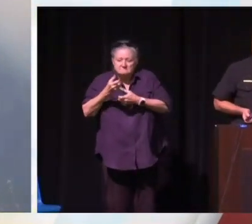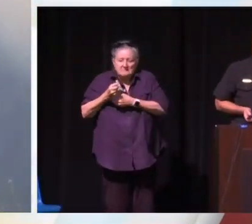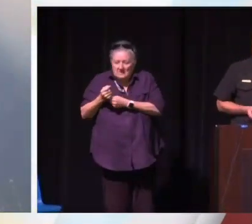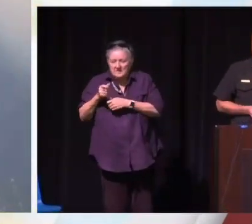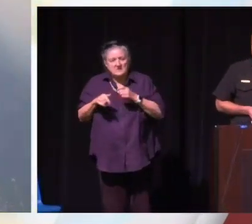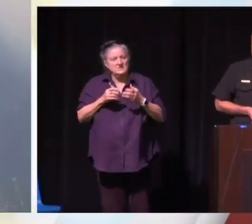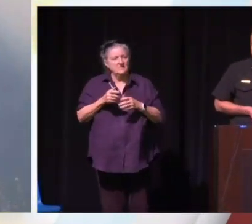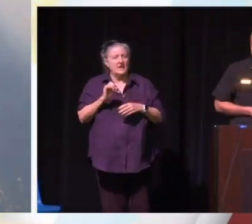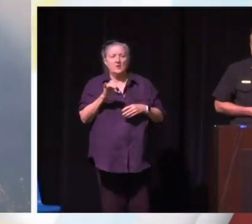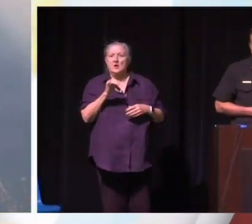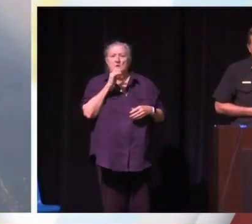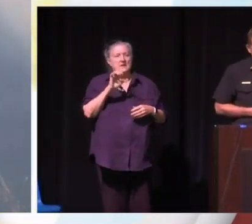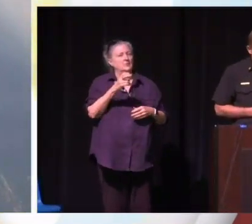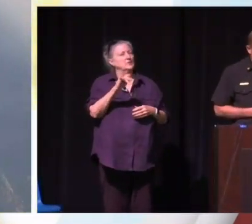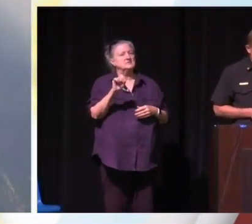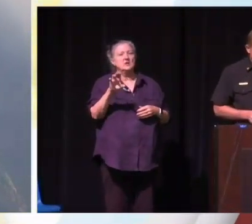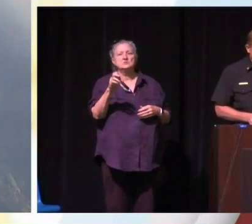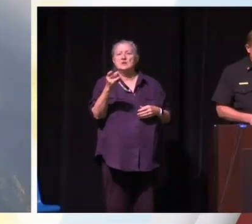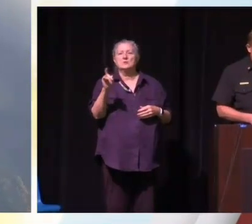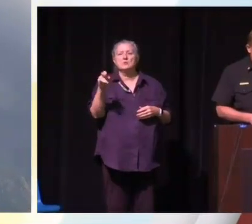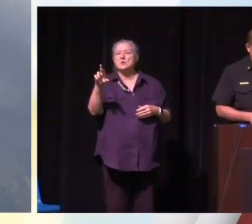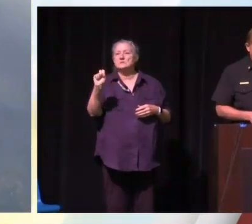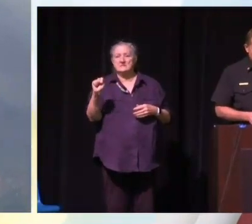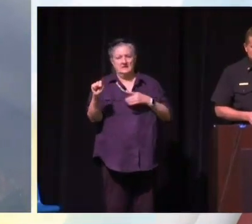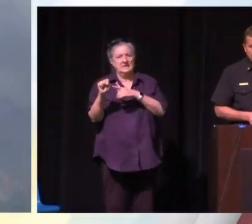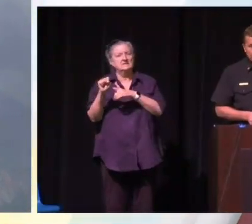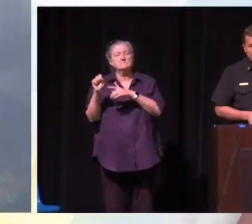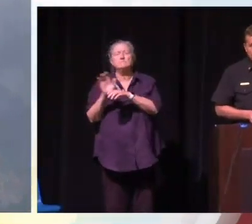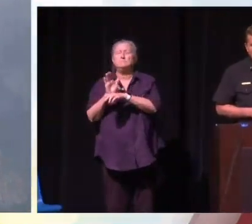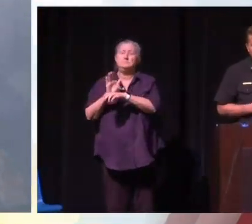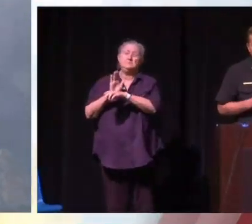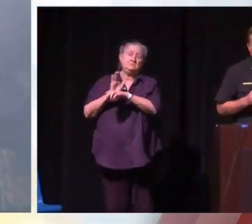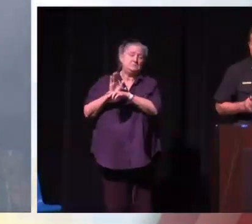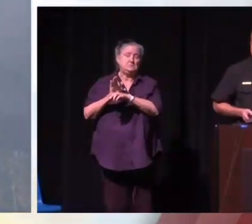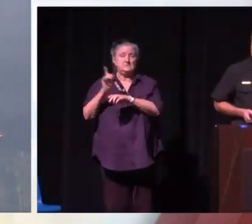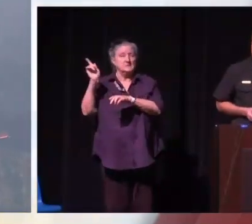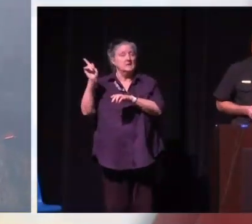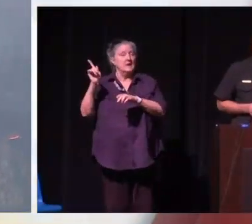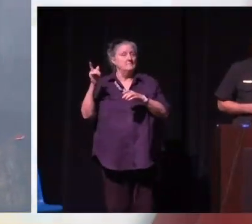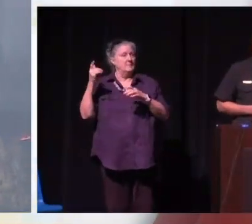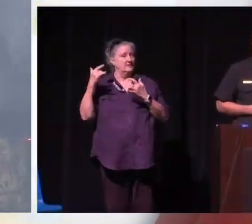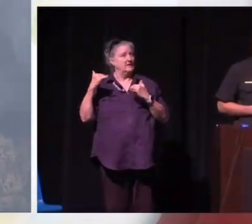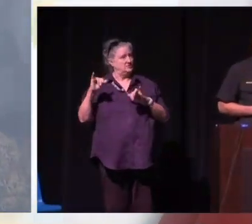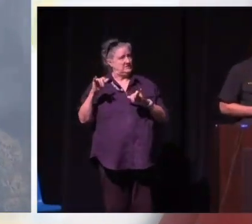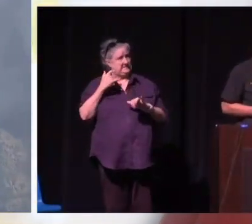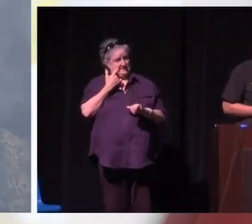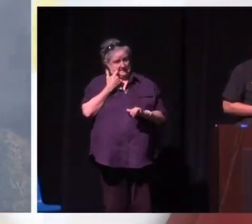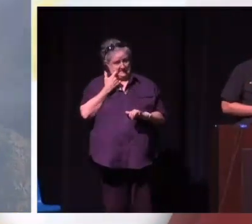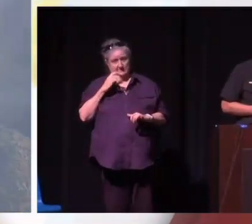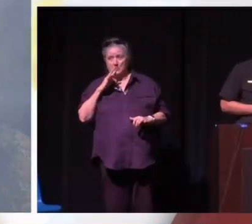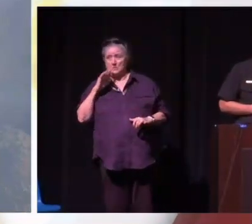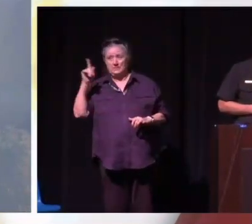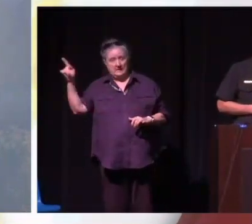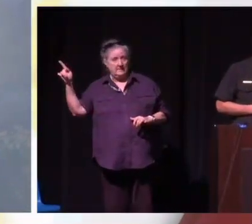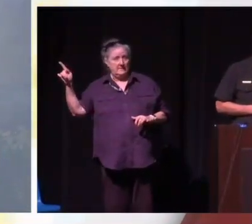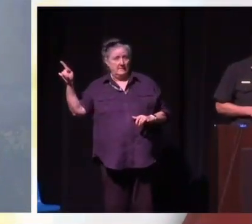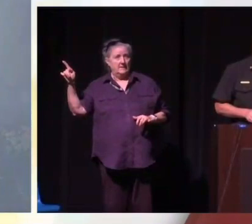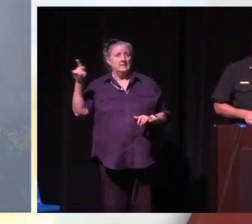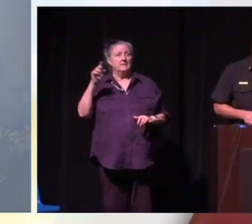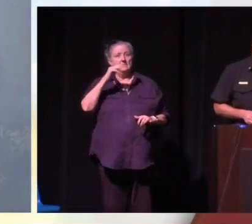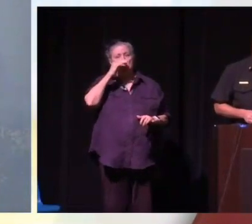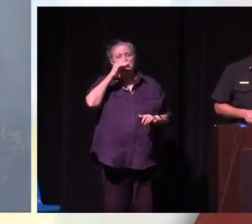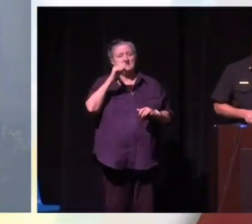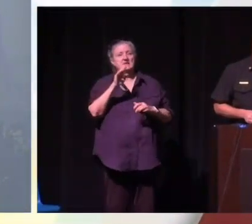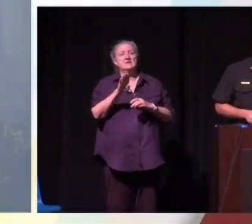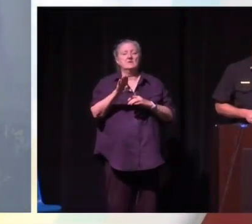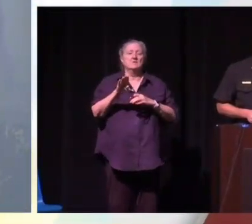We don't have Chris Childers tonight because Chris Childers is very busy right now, although I just spoke to him up at